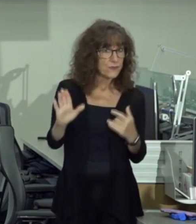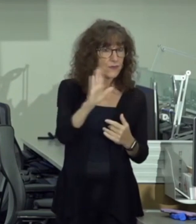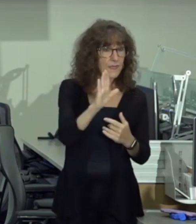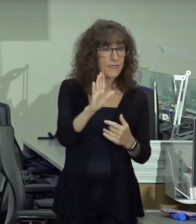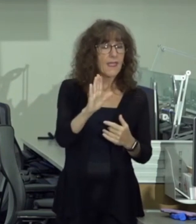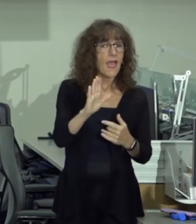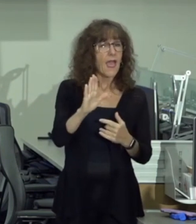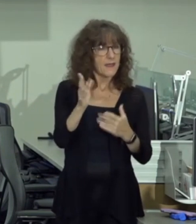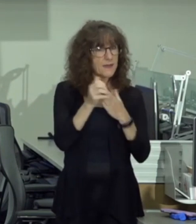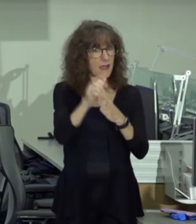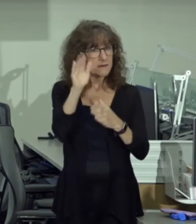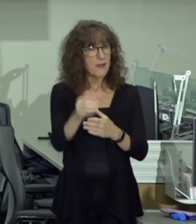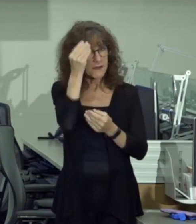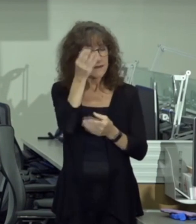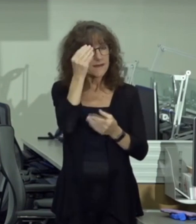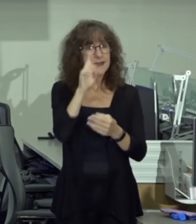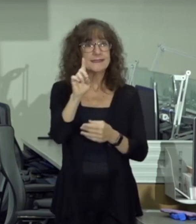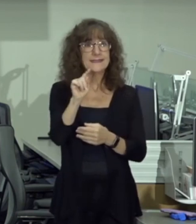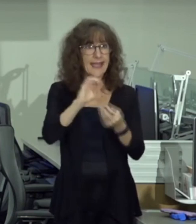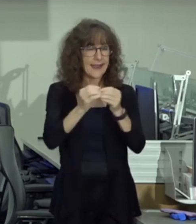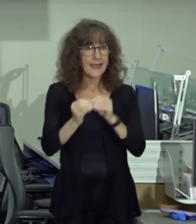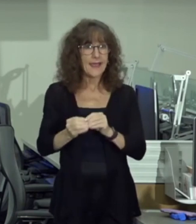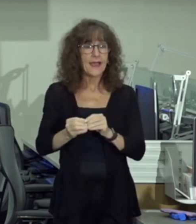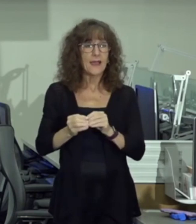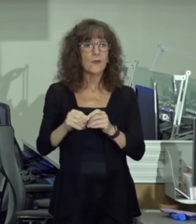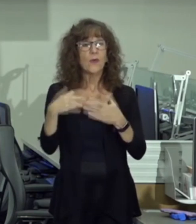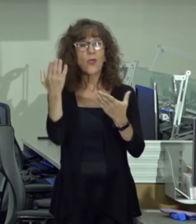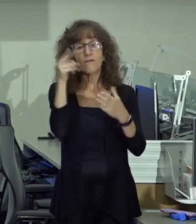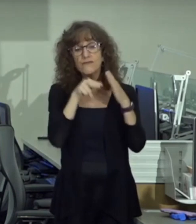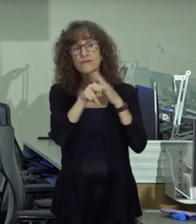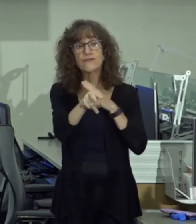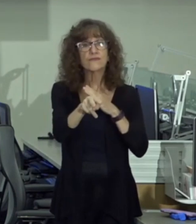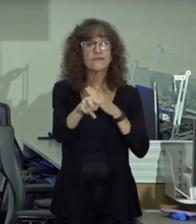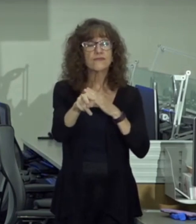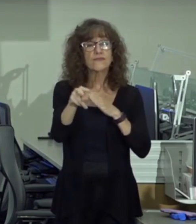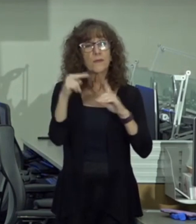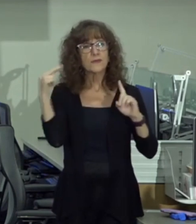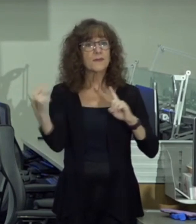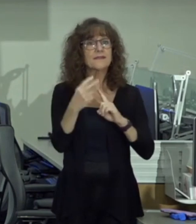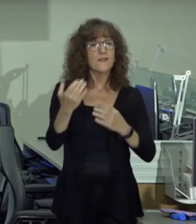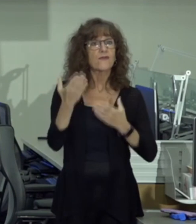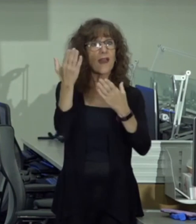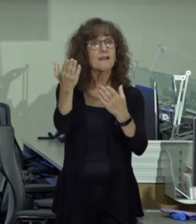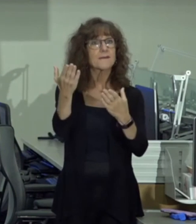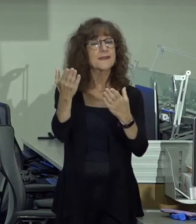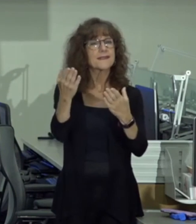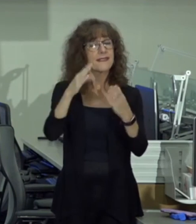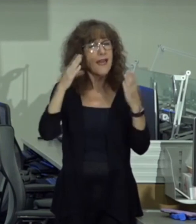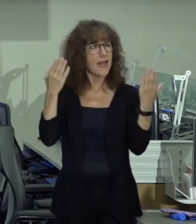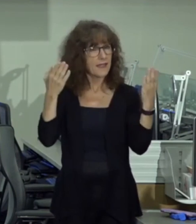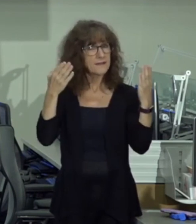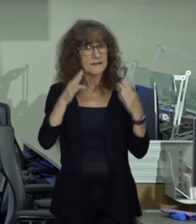be data-driven. We will offer insights, perspectives, and recommendations that speak to all of